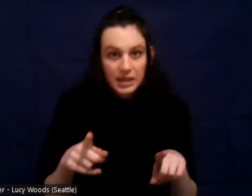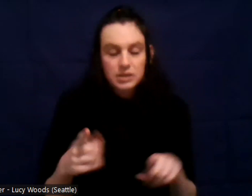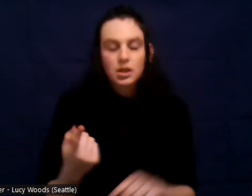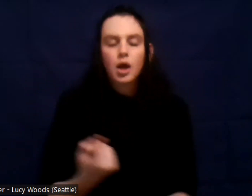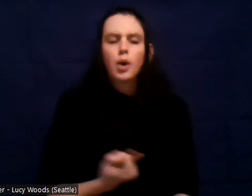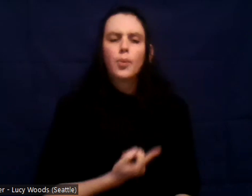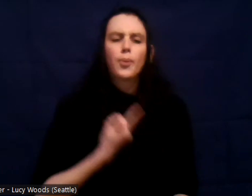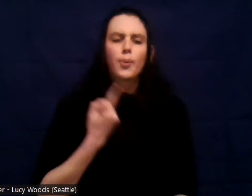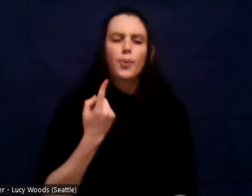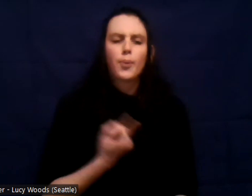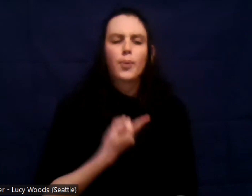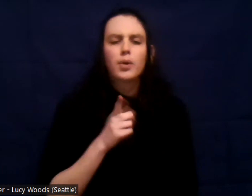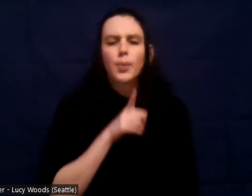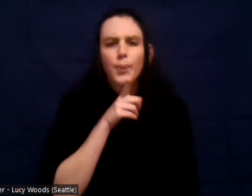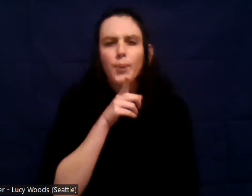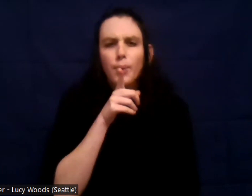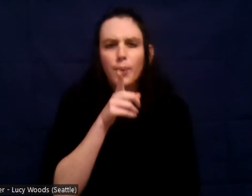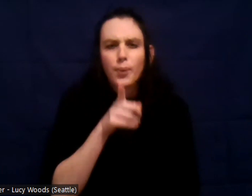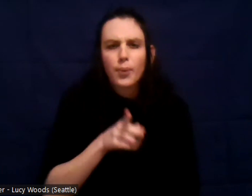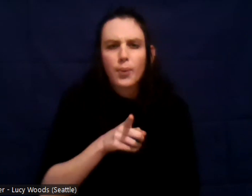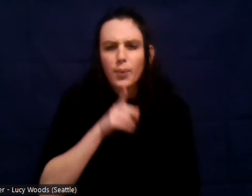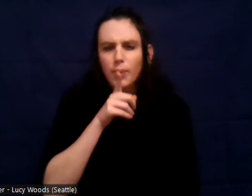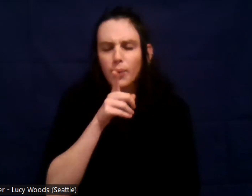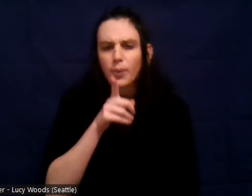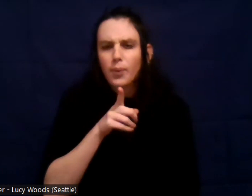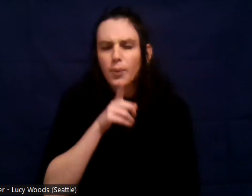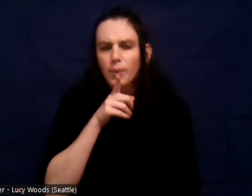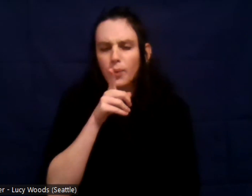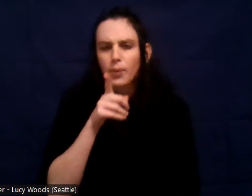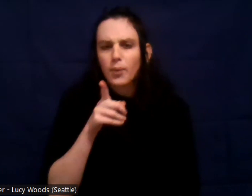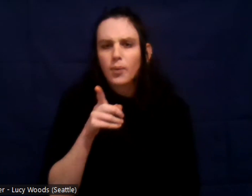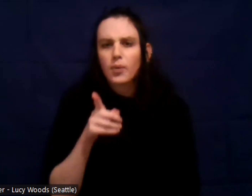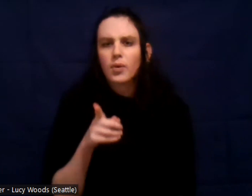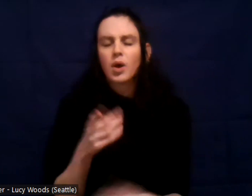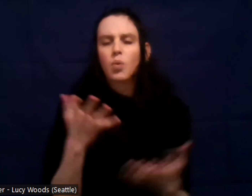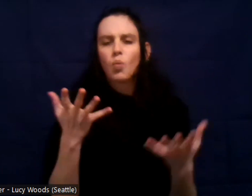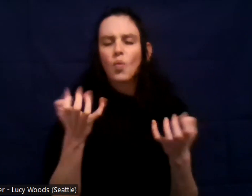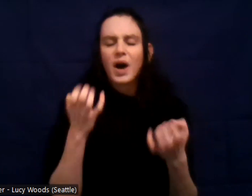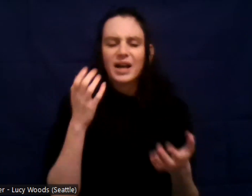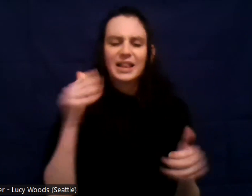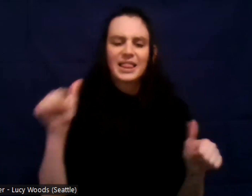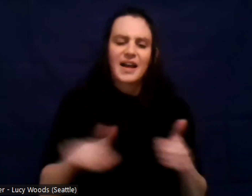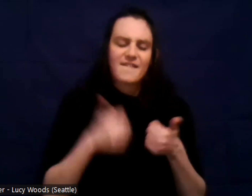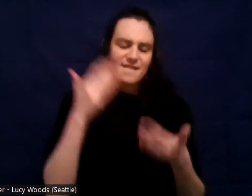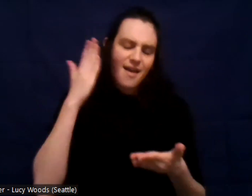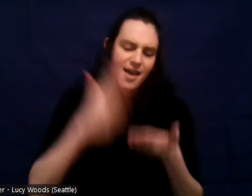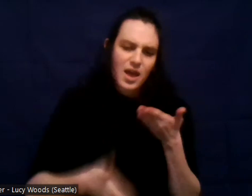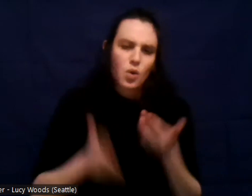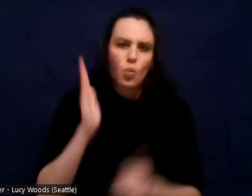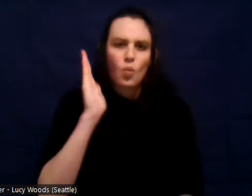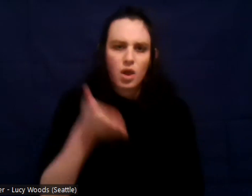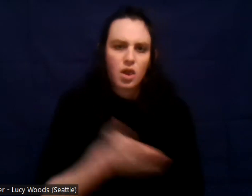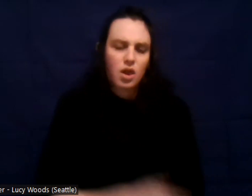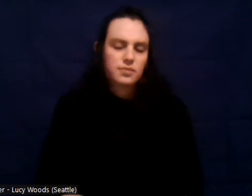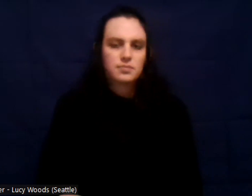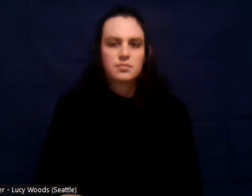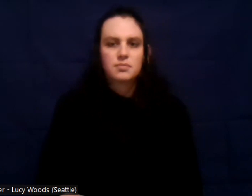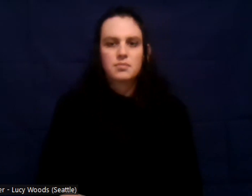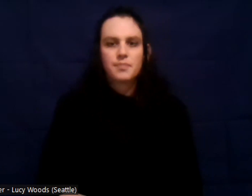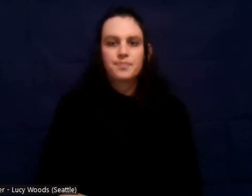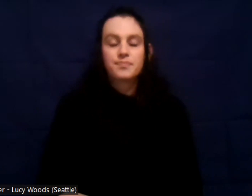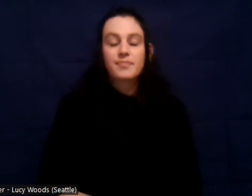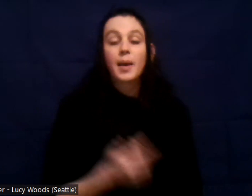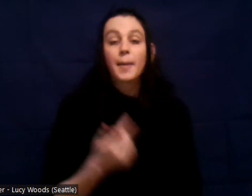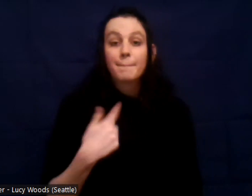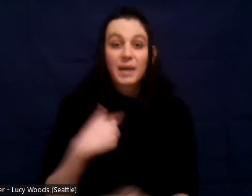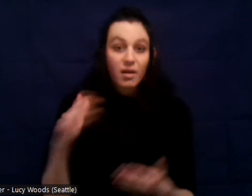such as few do. He will be at the jumping off place. He will wish for the end. And thankfully I did get to that